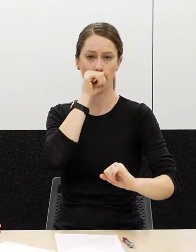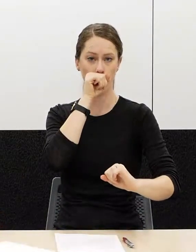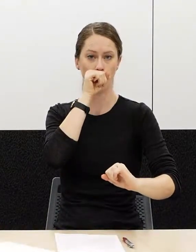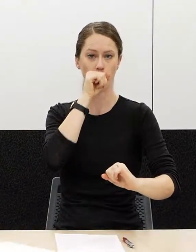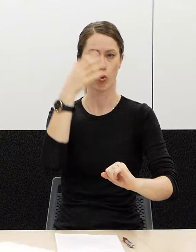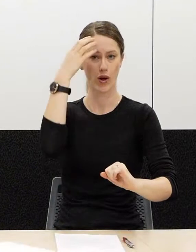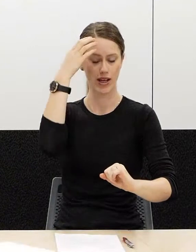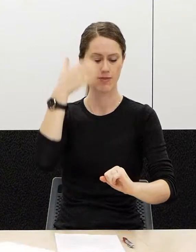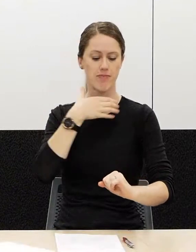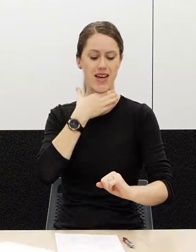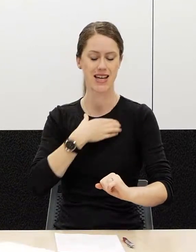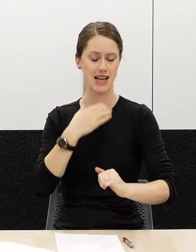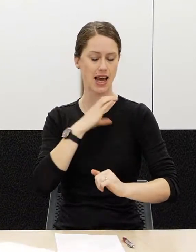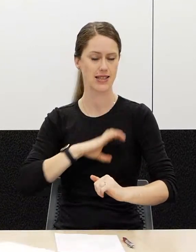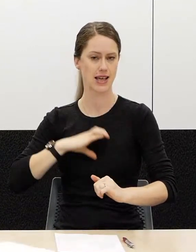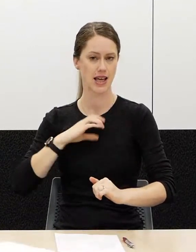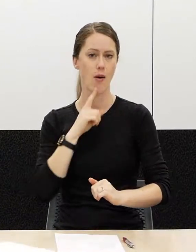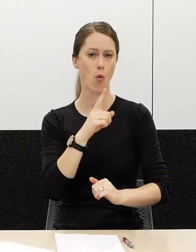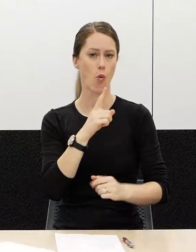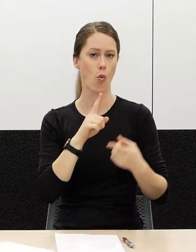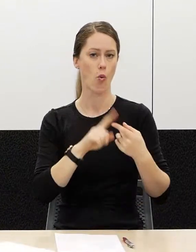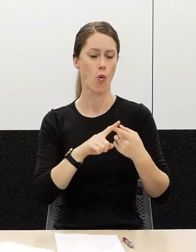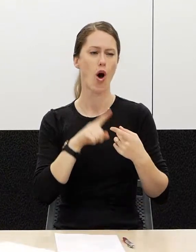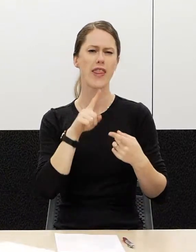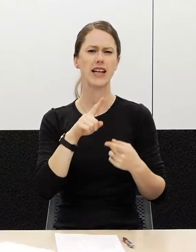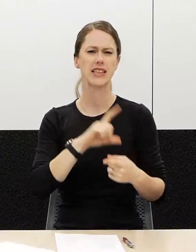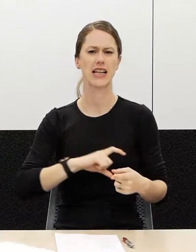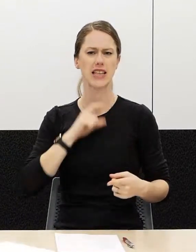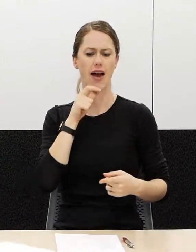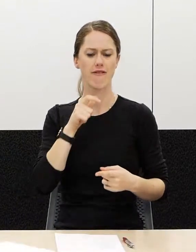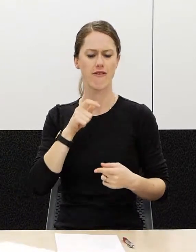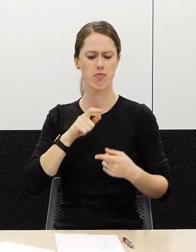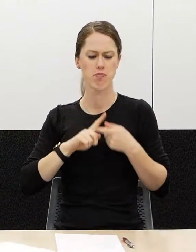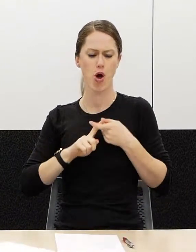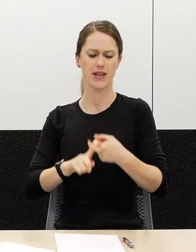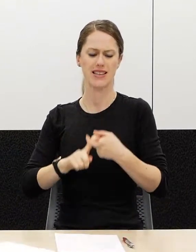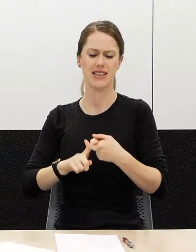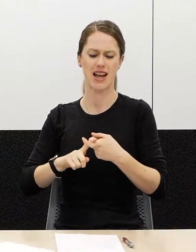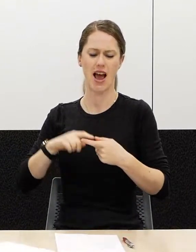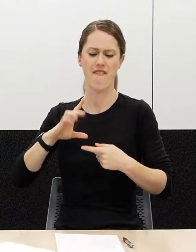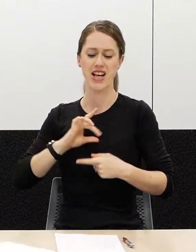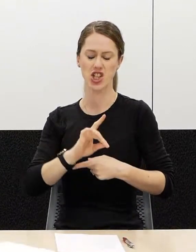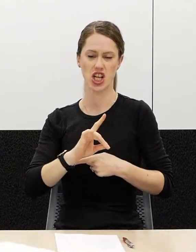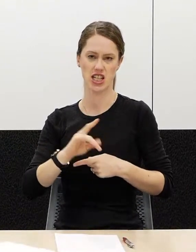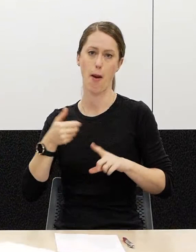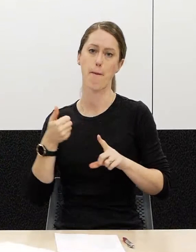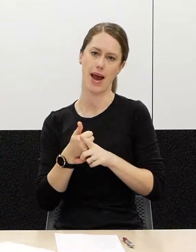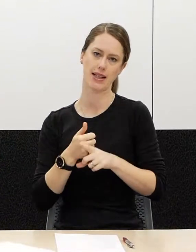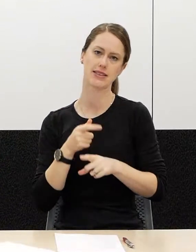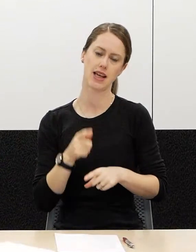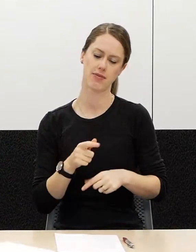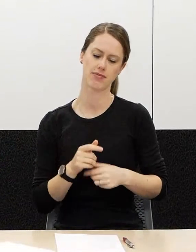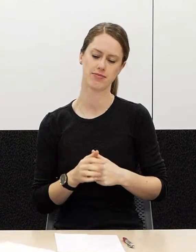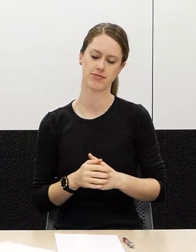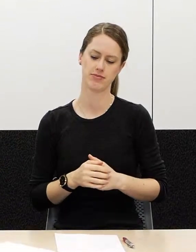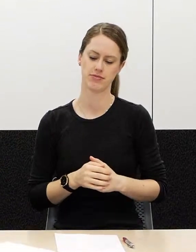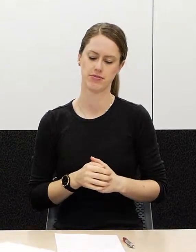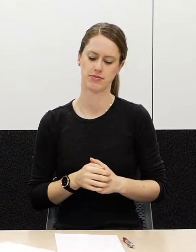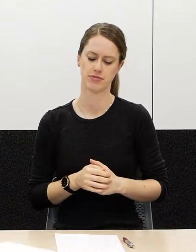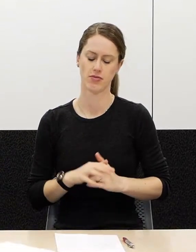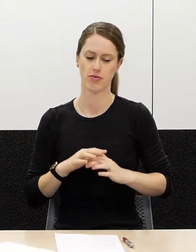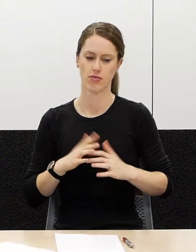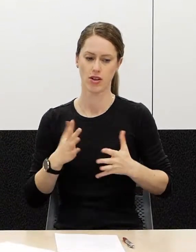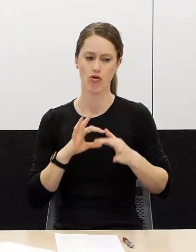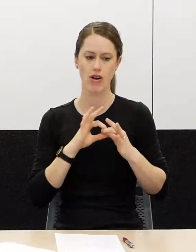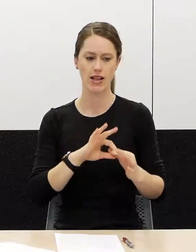and neck cancer. So this is one of the cancers where chronic infection is an important element of that. In